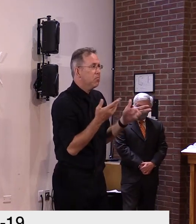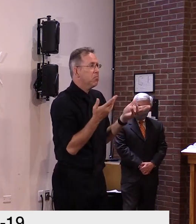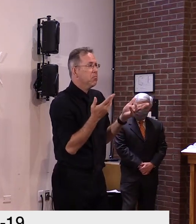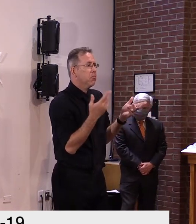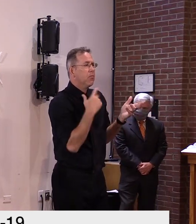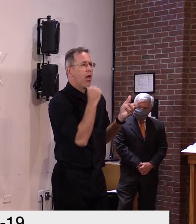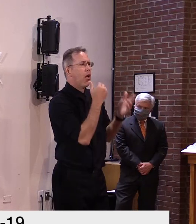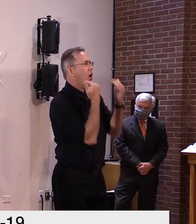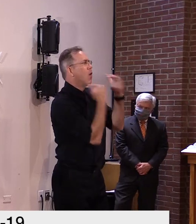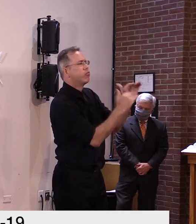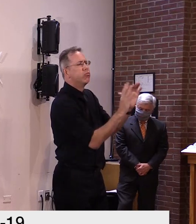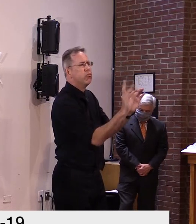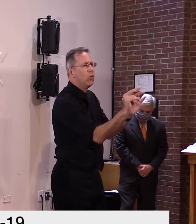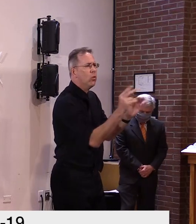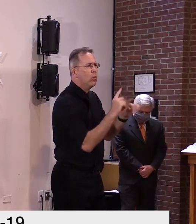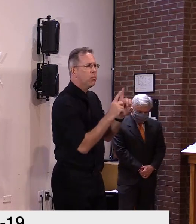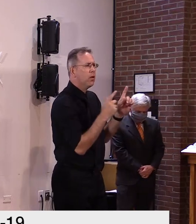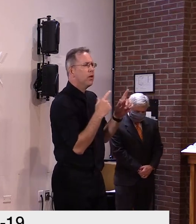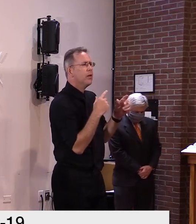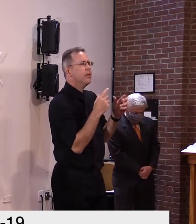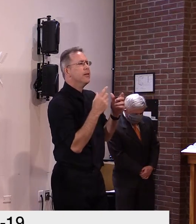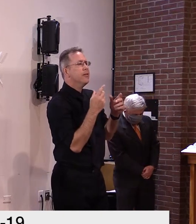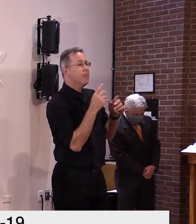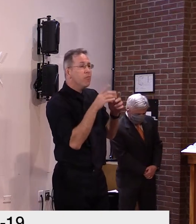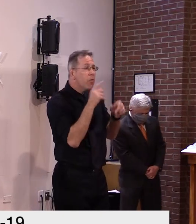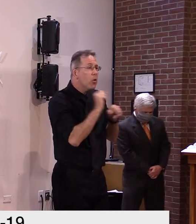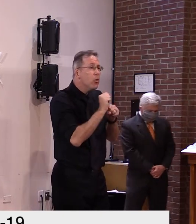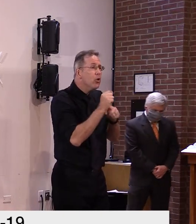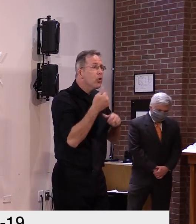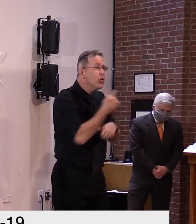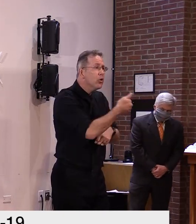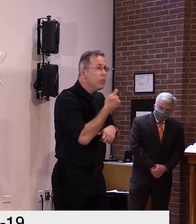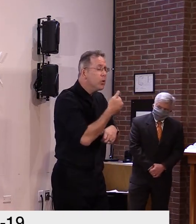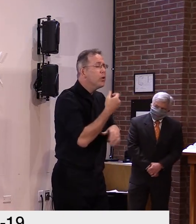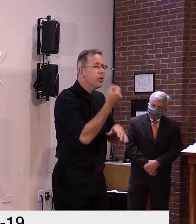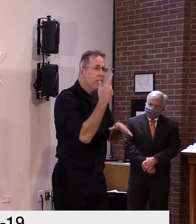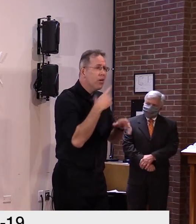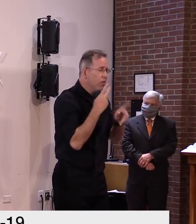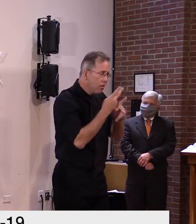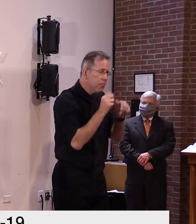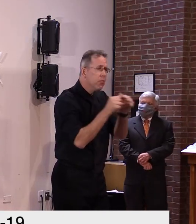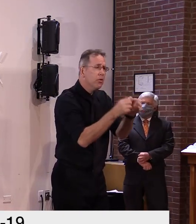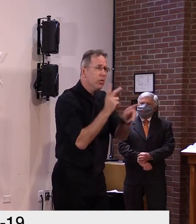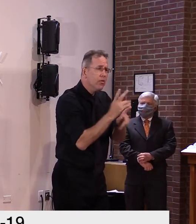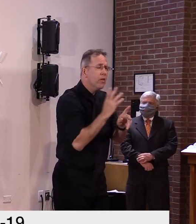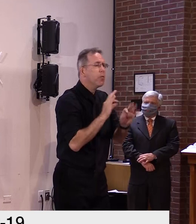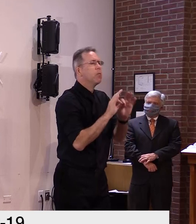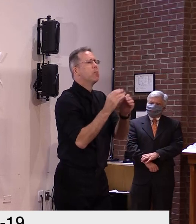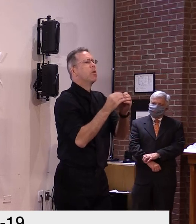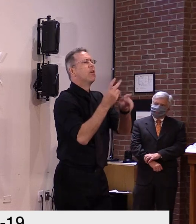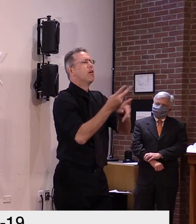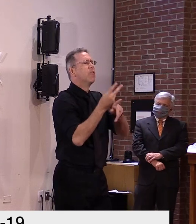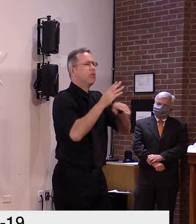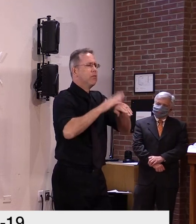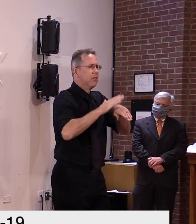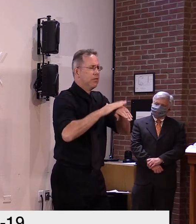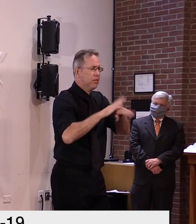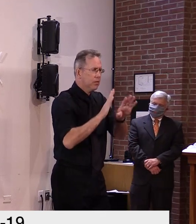matter, back and forth, you can continue to work. So again, it's about adhering to the guidance.